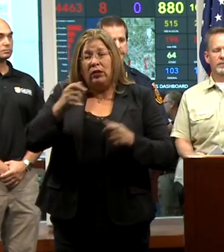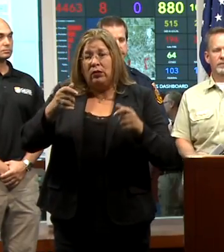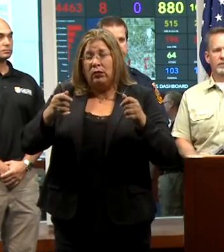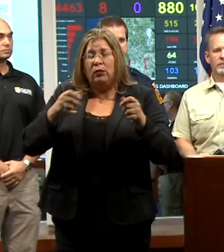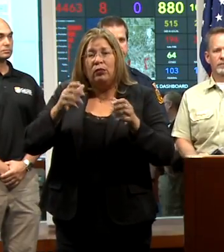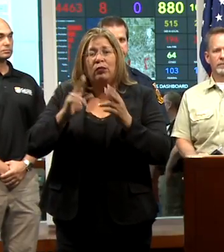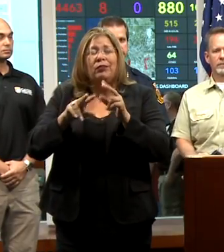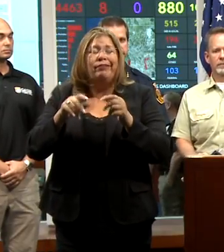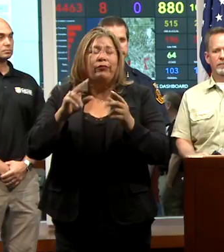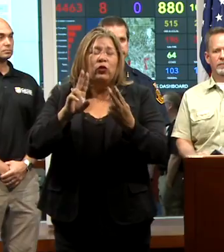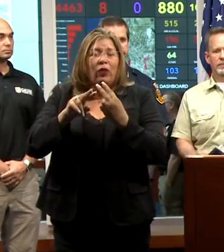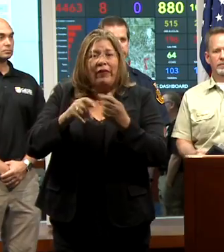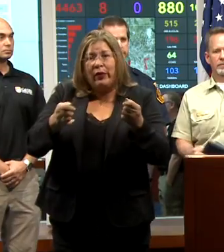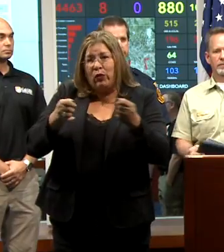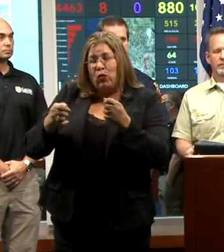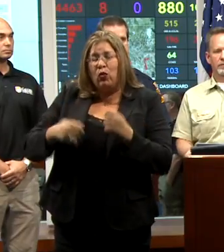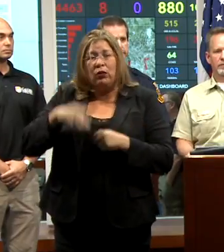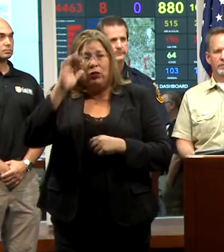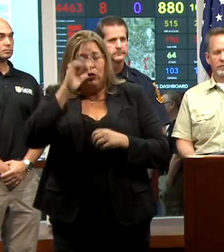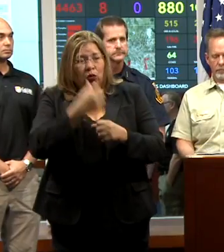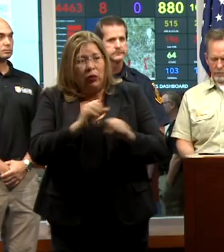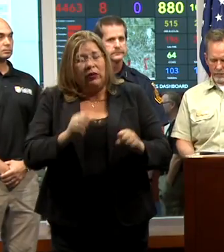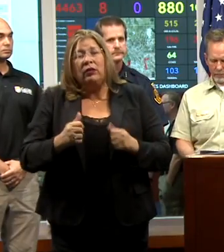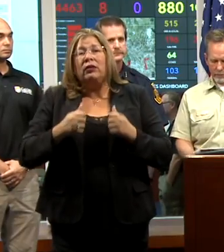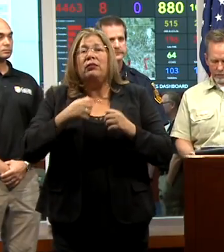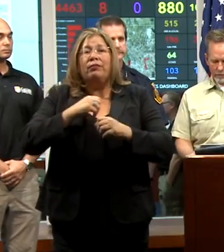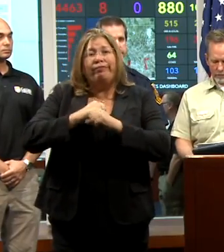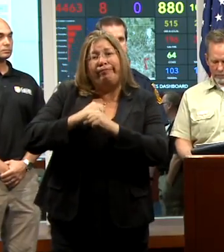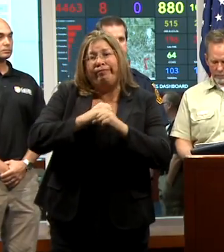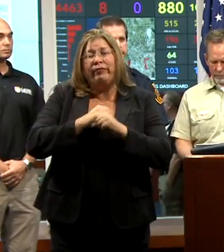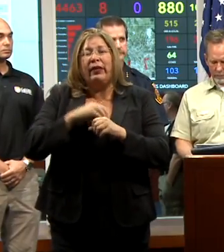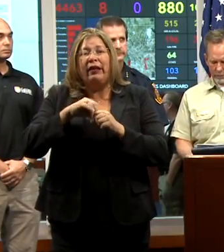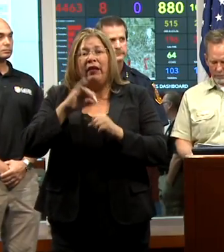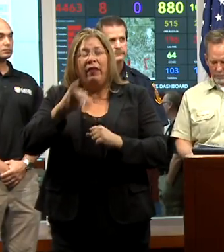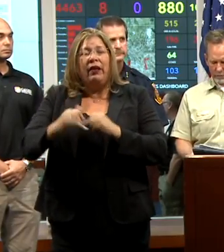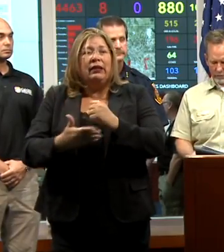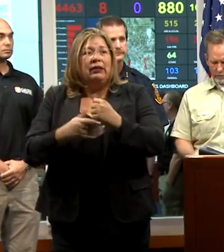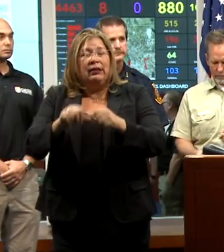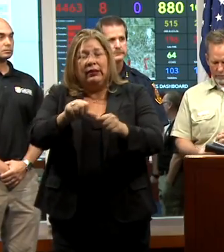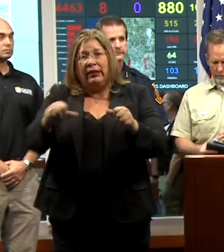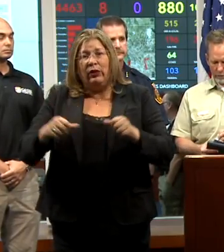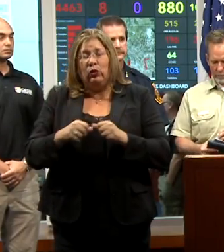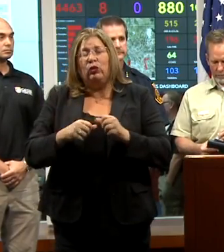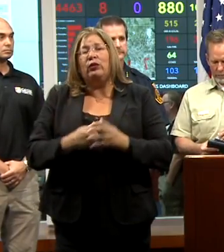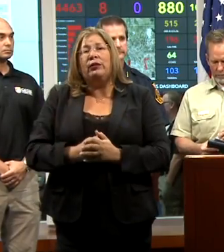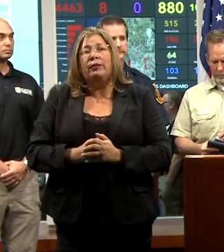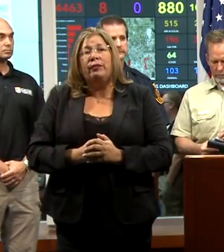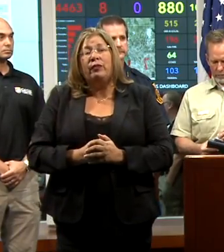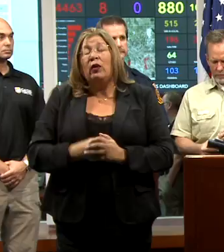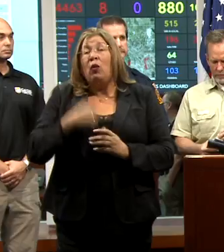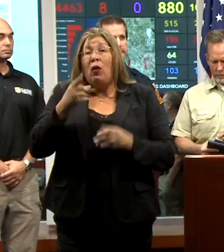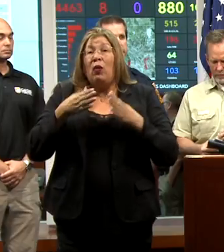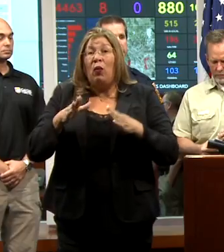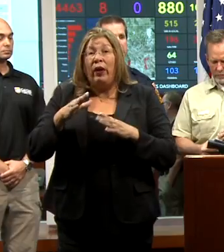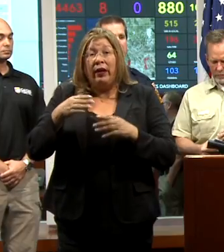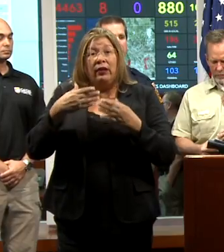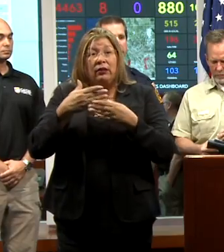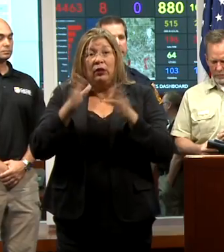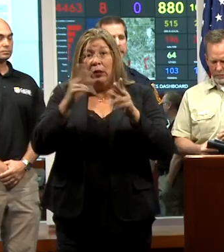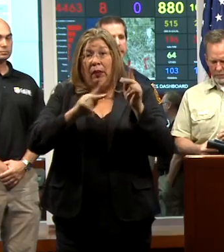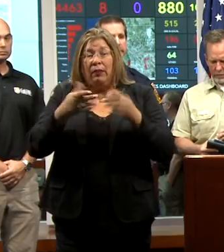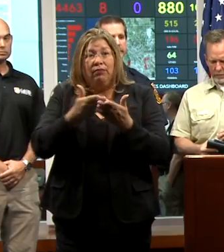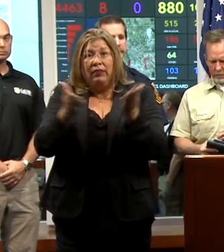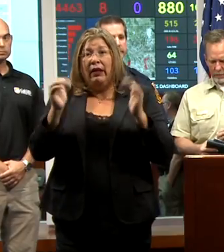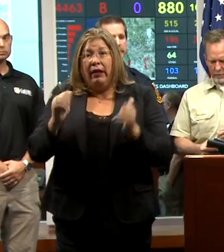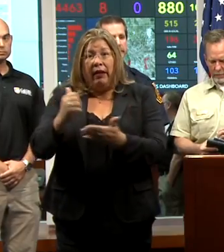rescue, general law enforcement, and providing safety and security at the assistance centers. One way the public can help is, as